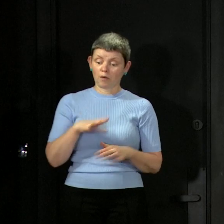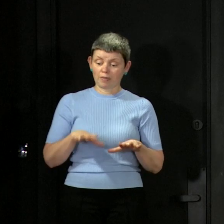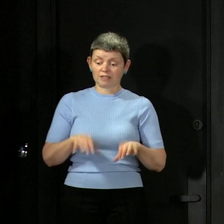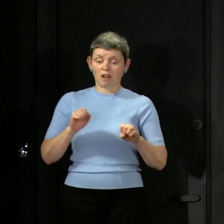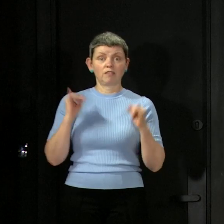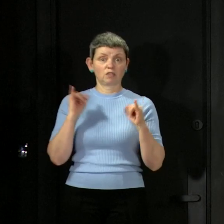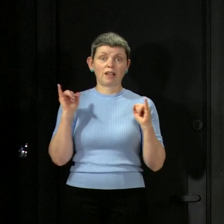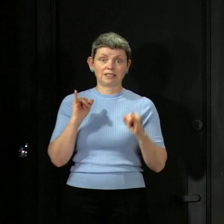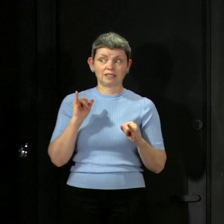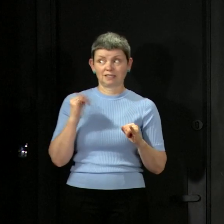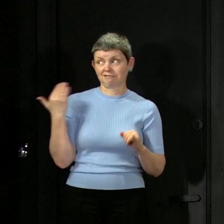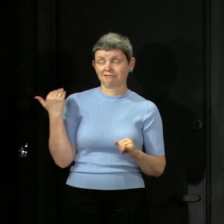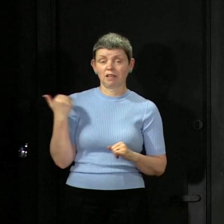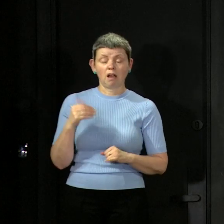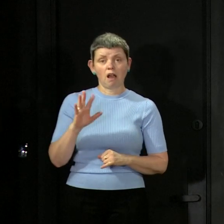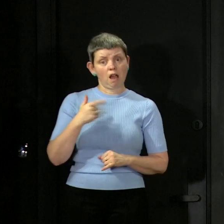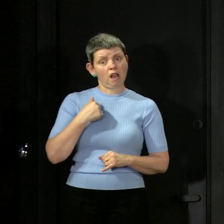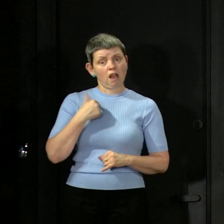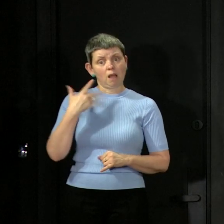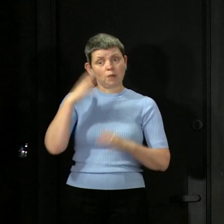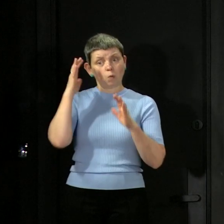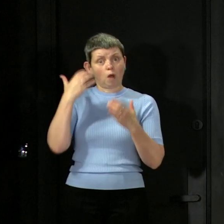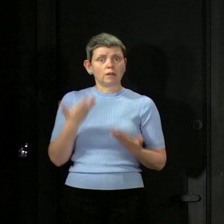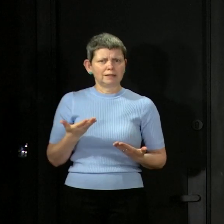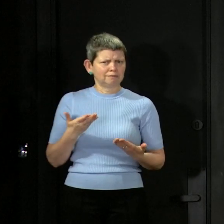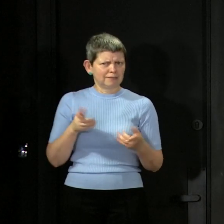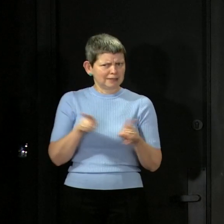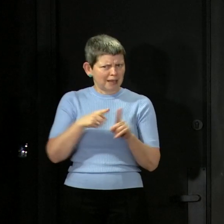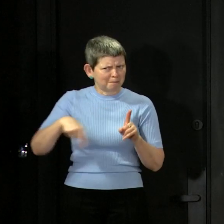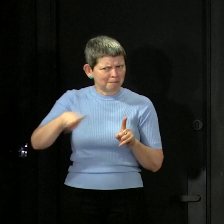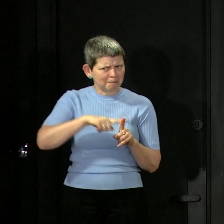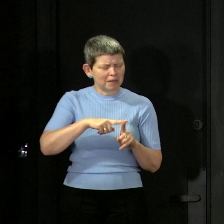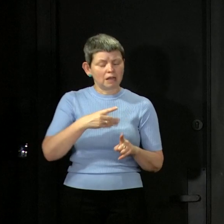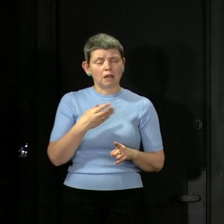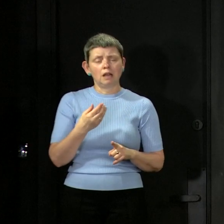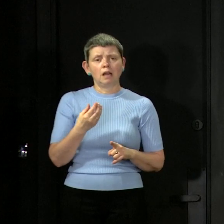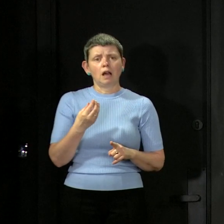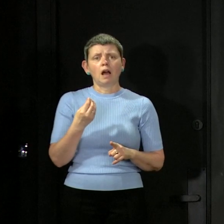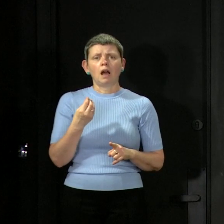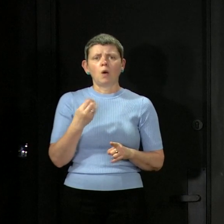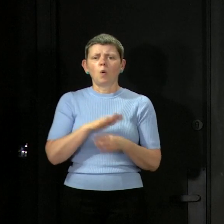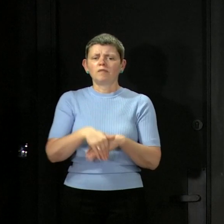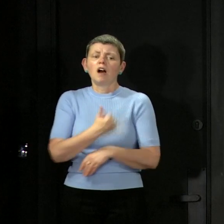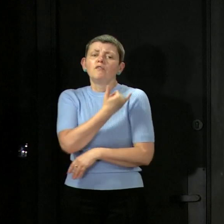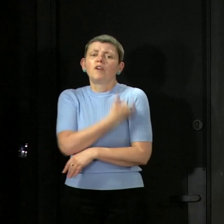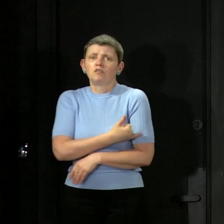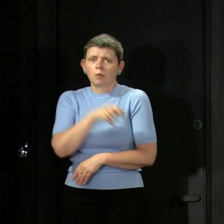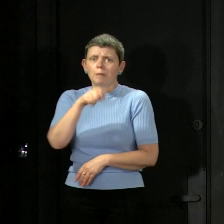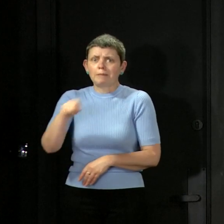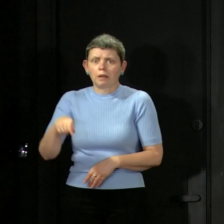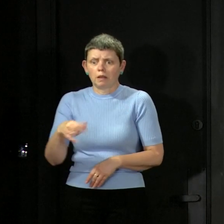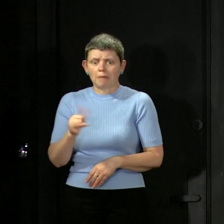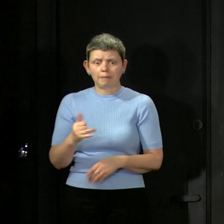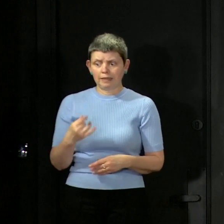had concerns, as every right-minded person will have had, about vulnerable people possibly falling